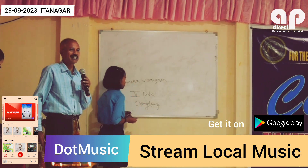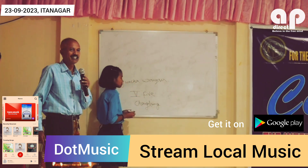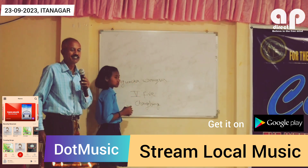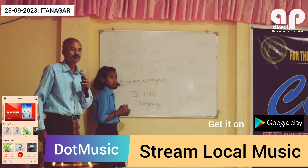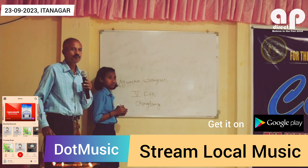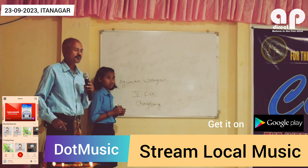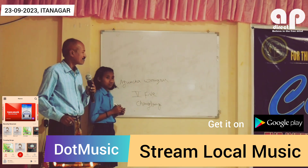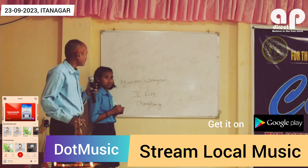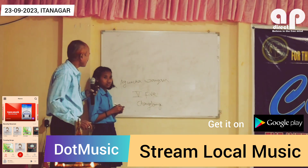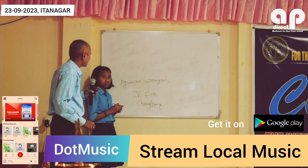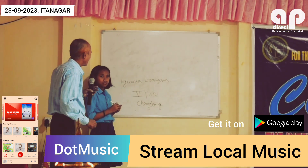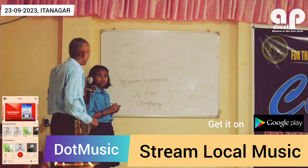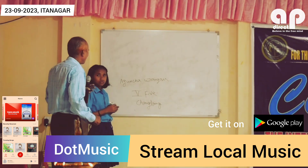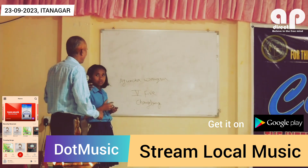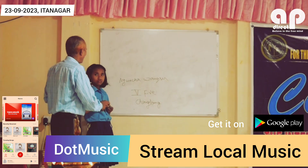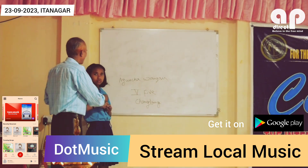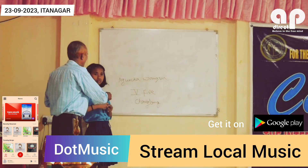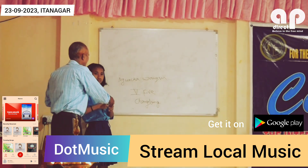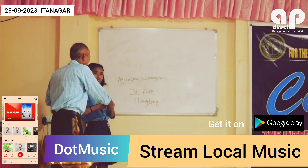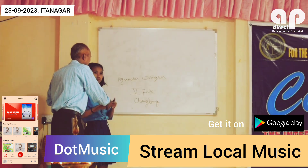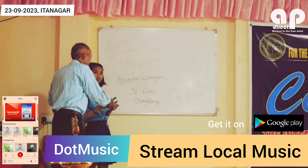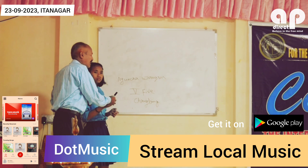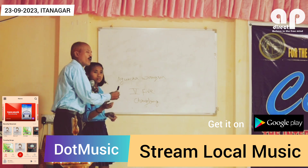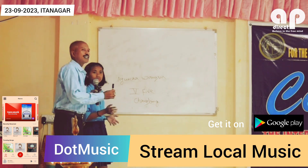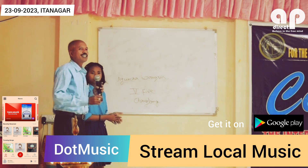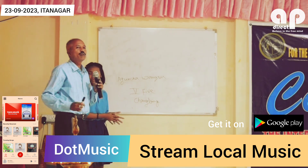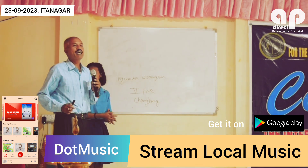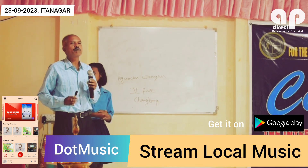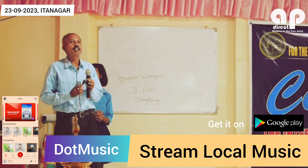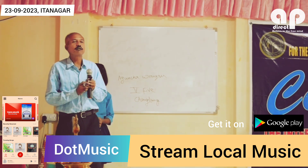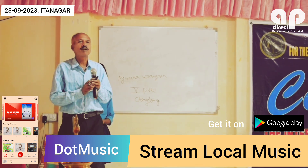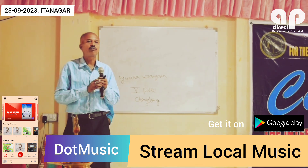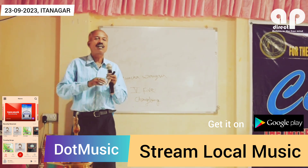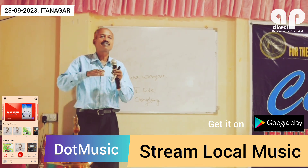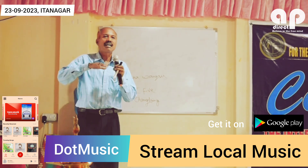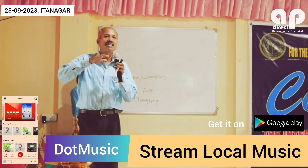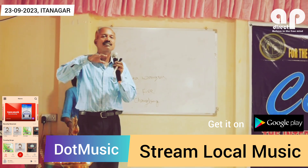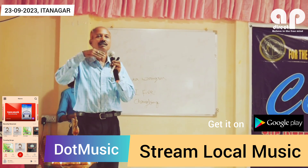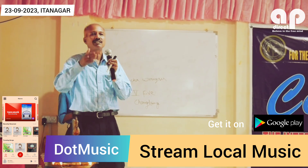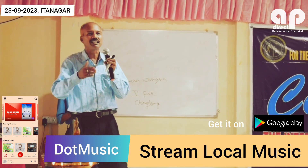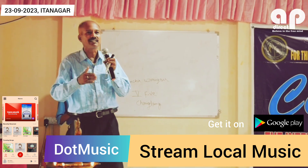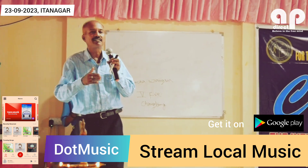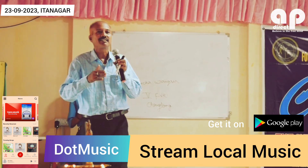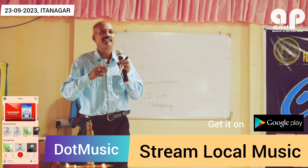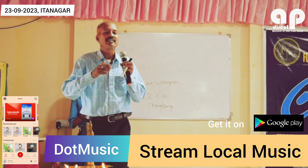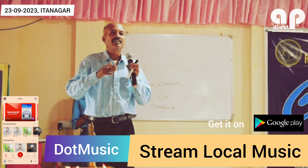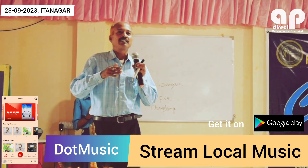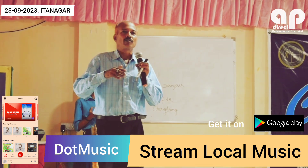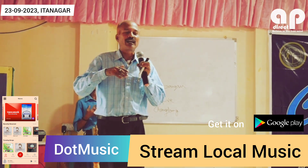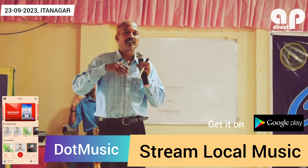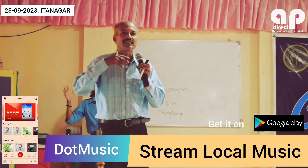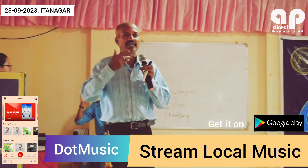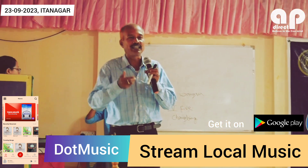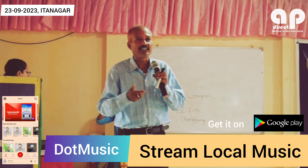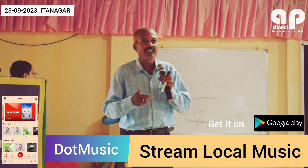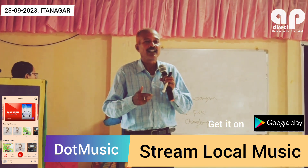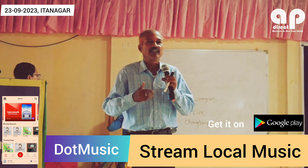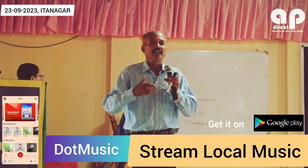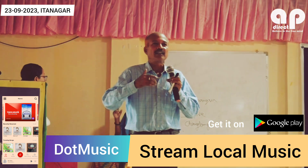Changlang. Okay, now one thing we have to remember while signing something, while signing,